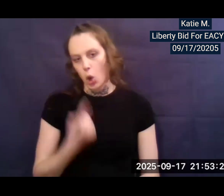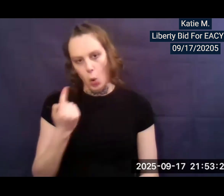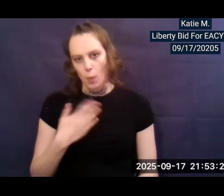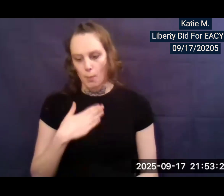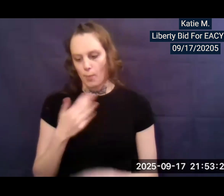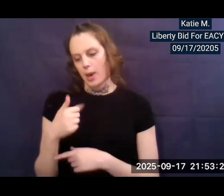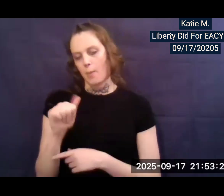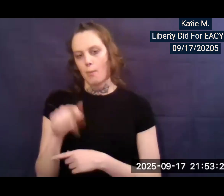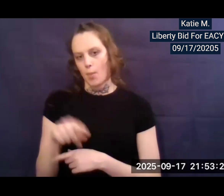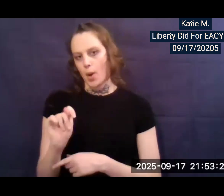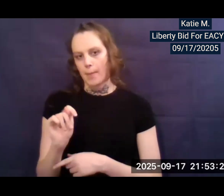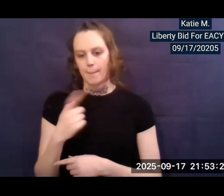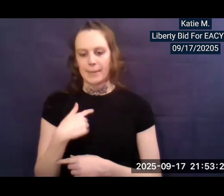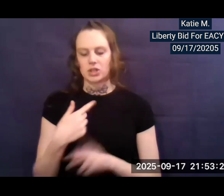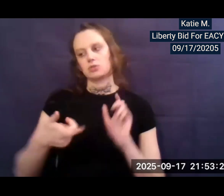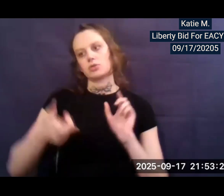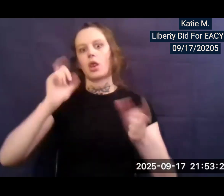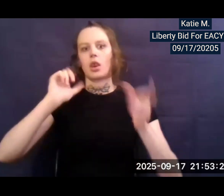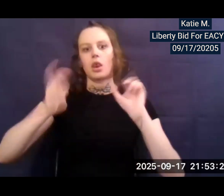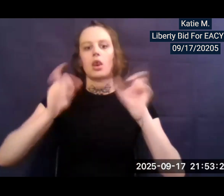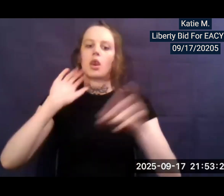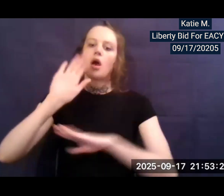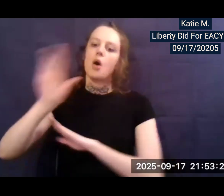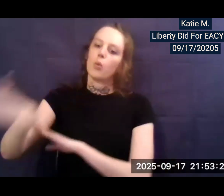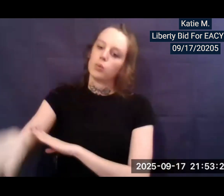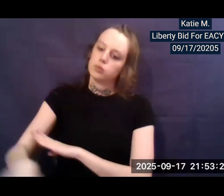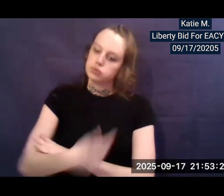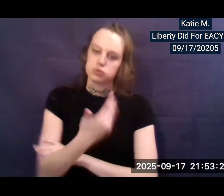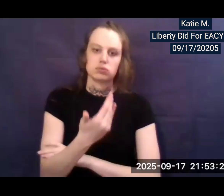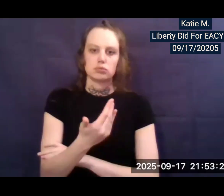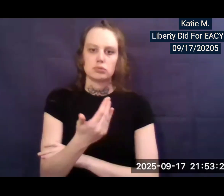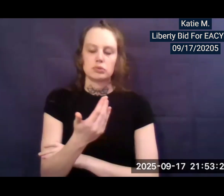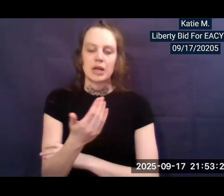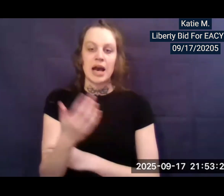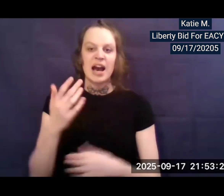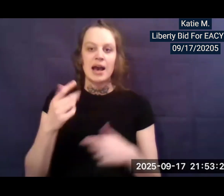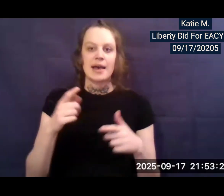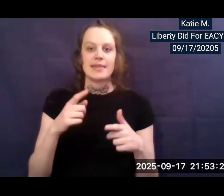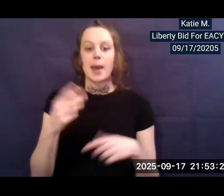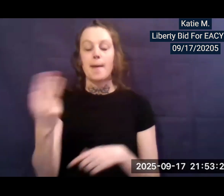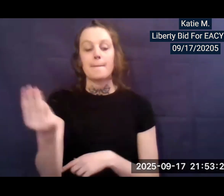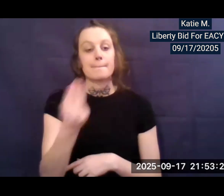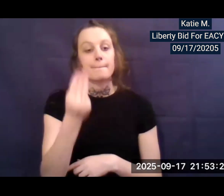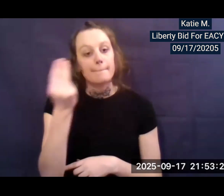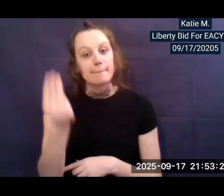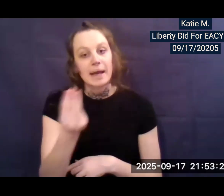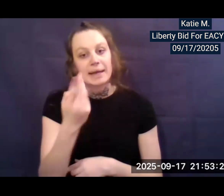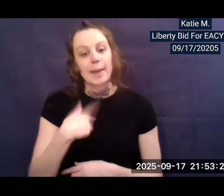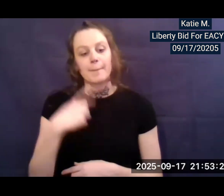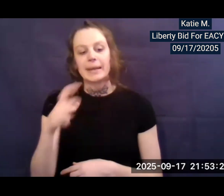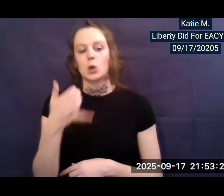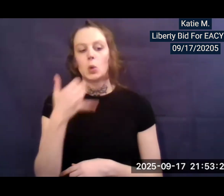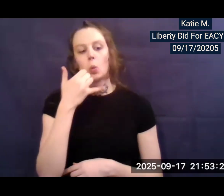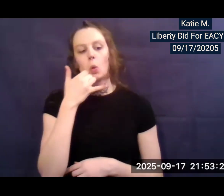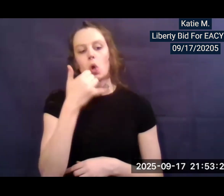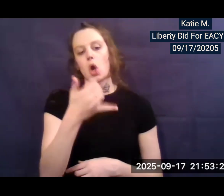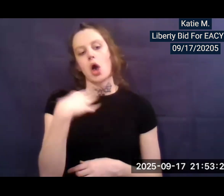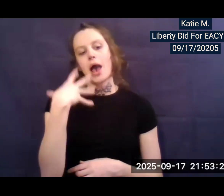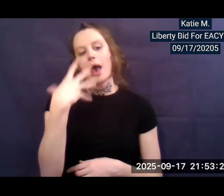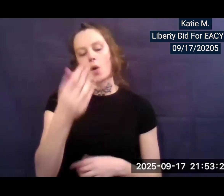drink like all night long. I would have to call out like on Mondays. I remember like drinking till like 4 a.m. sometimes, and I'm like, oh well,